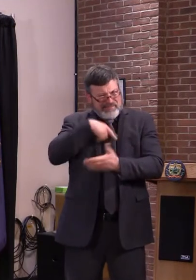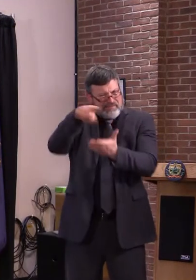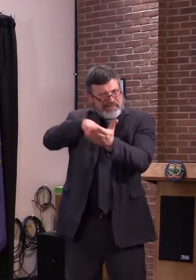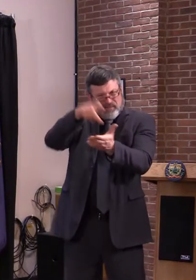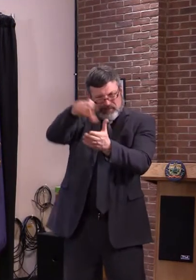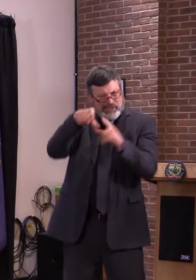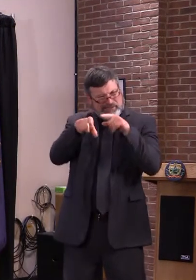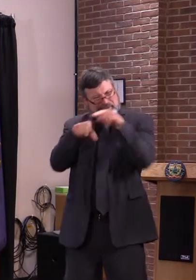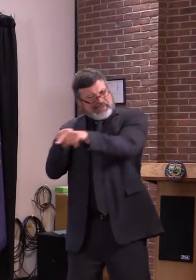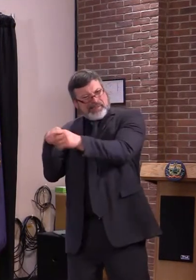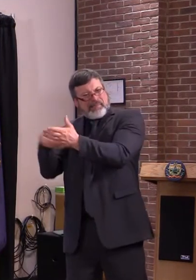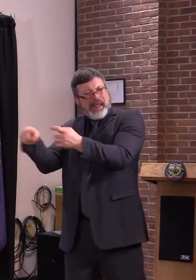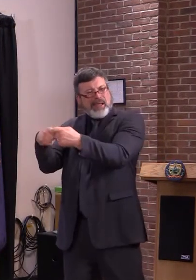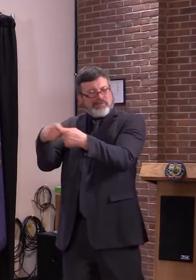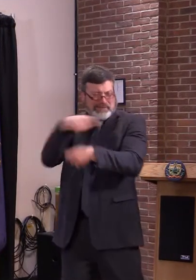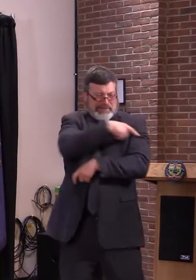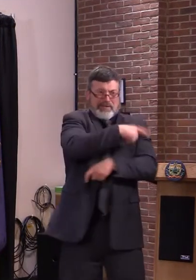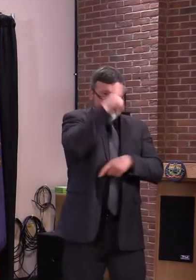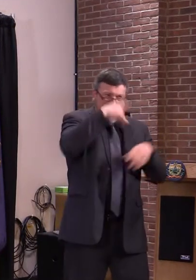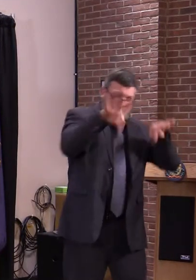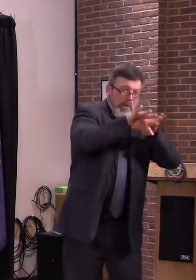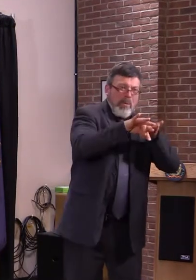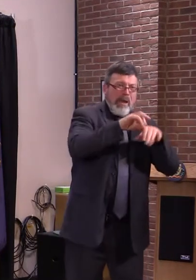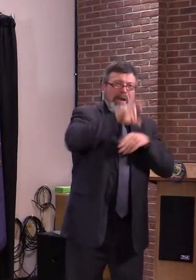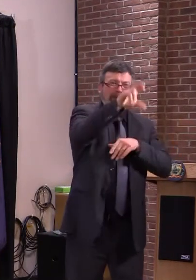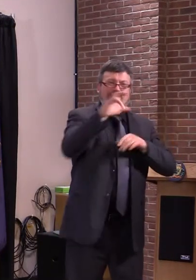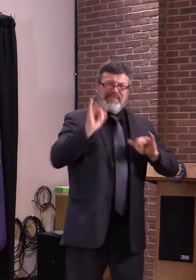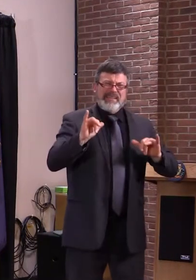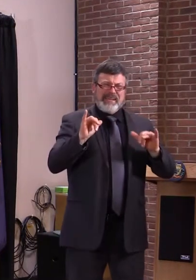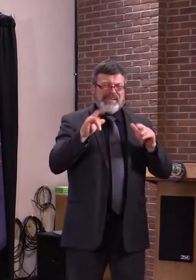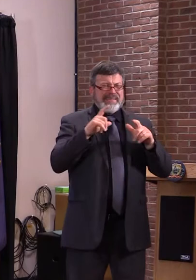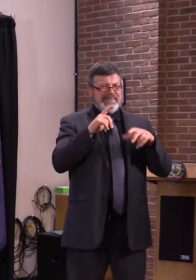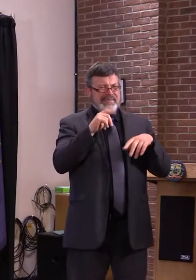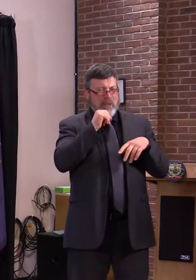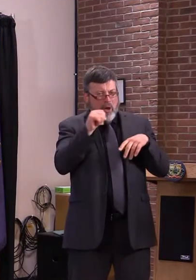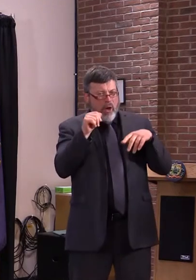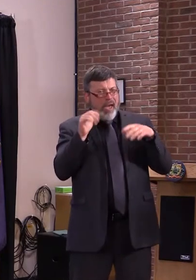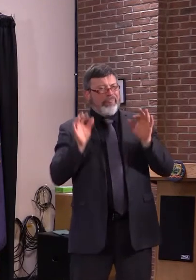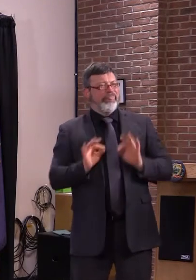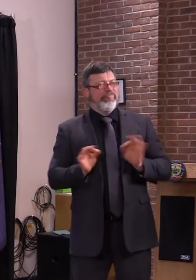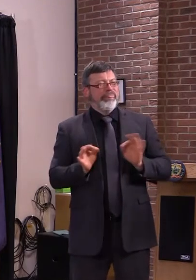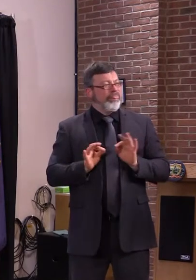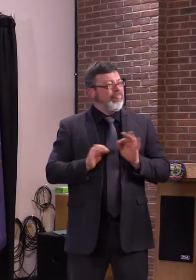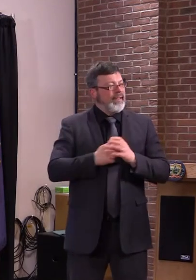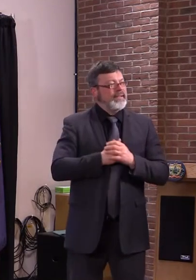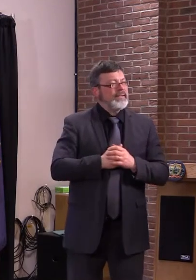entire pot of ARPA money, and I haven't seen one from them, at least not yet.